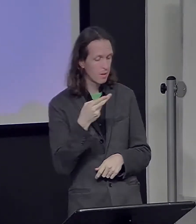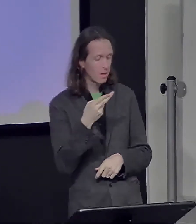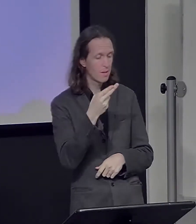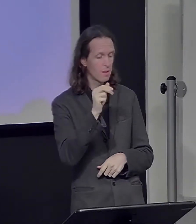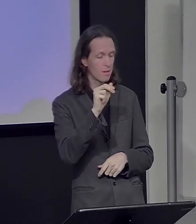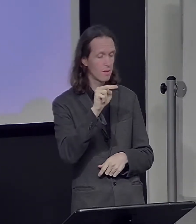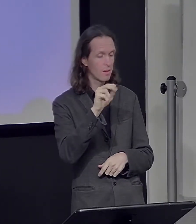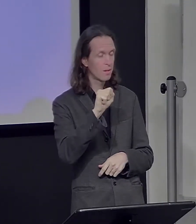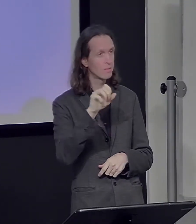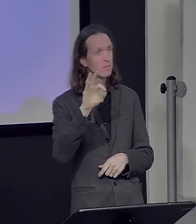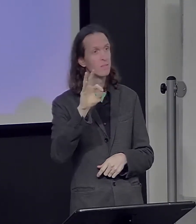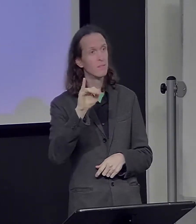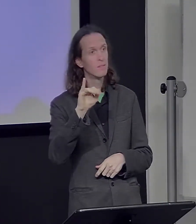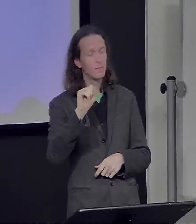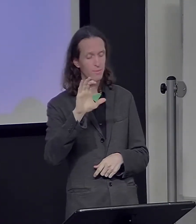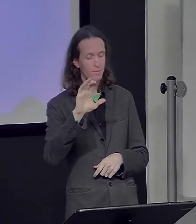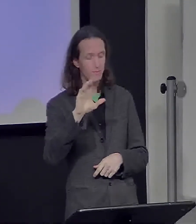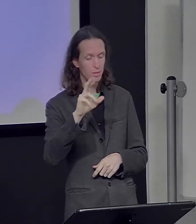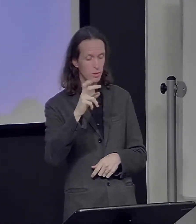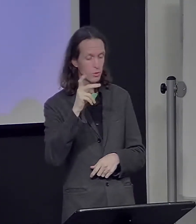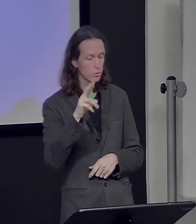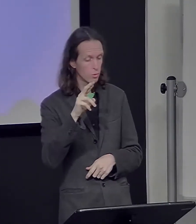position in Germany as well